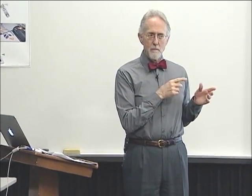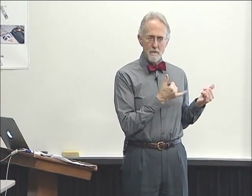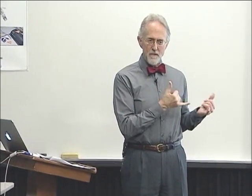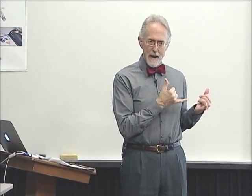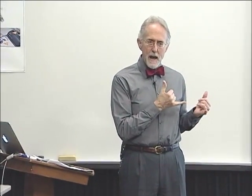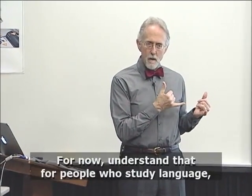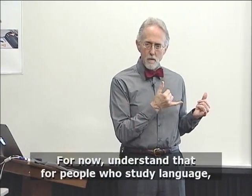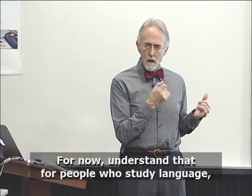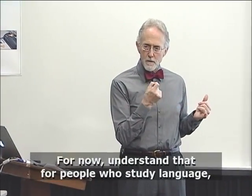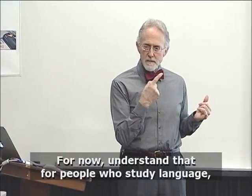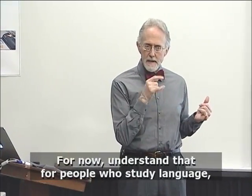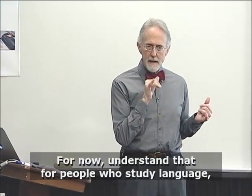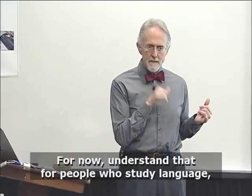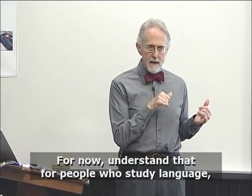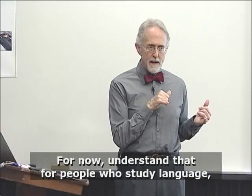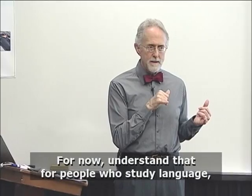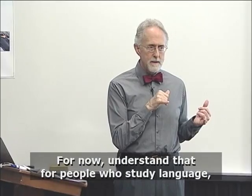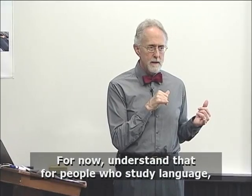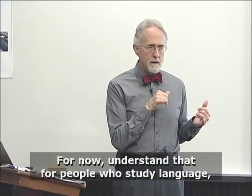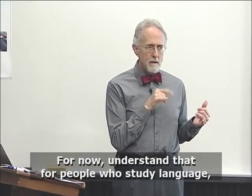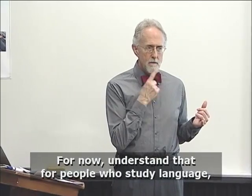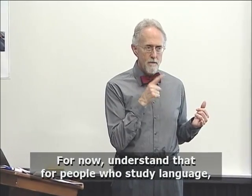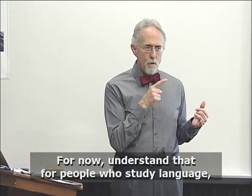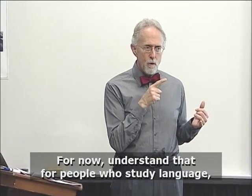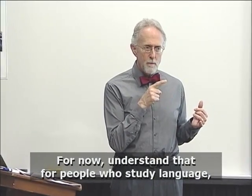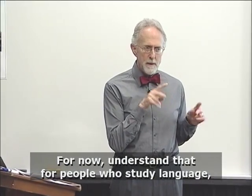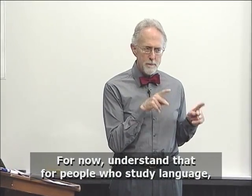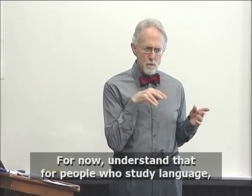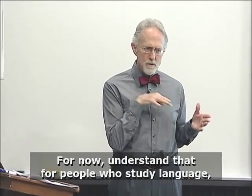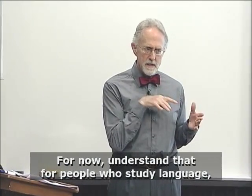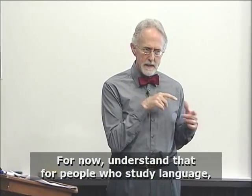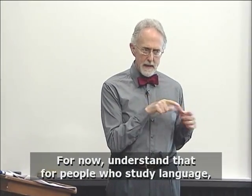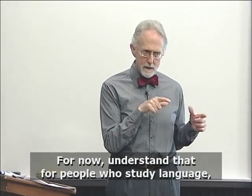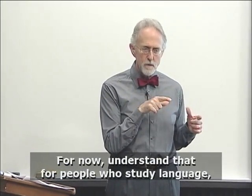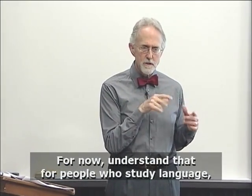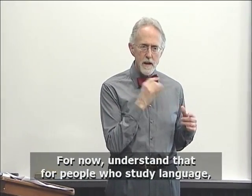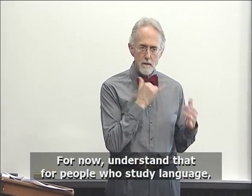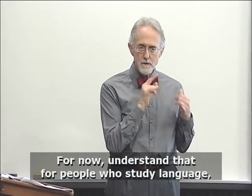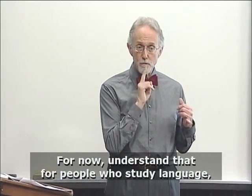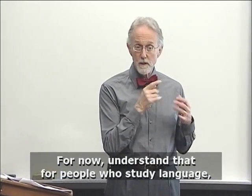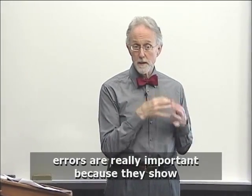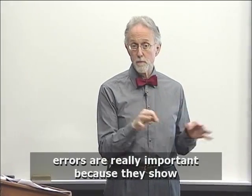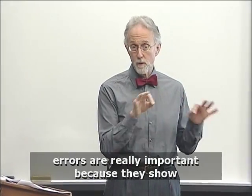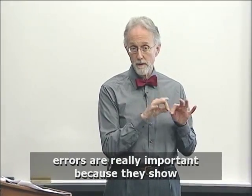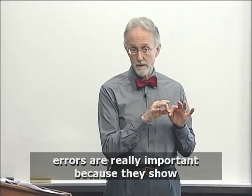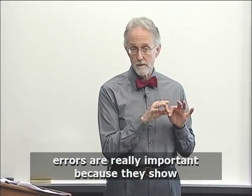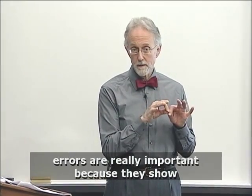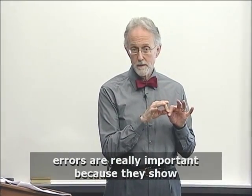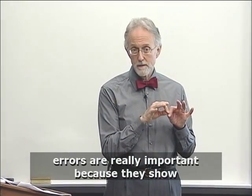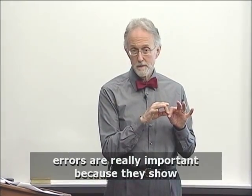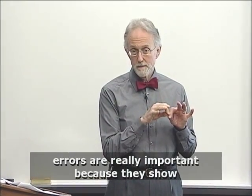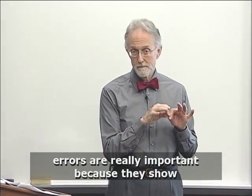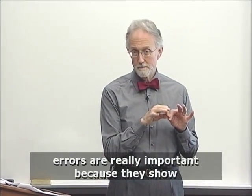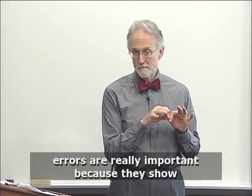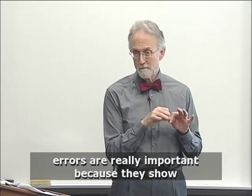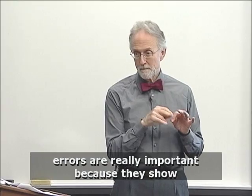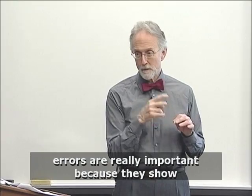For now, understand that for people who study language, errors are really important because